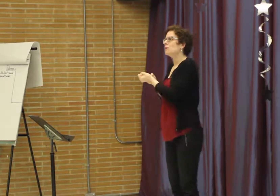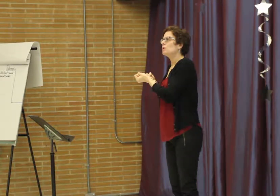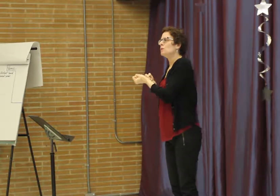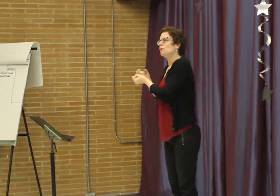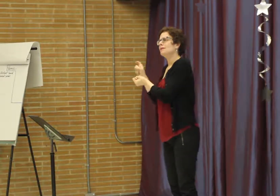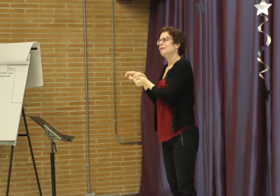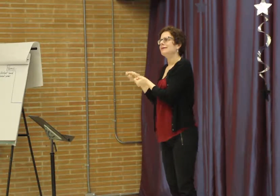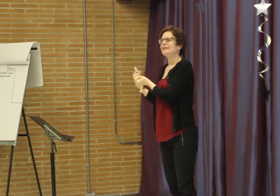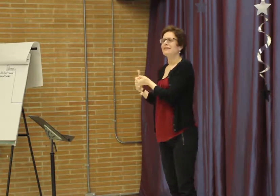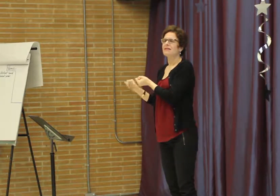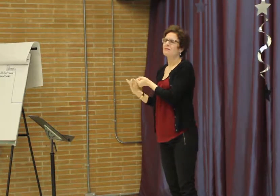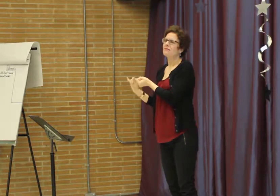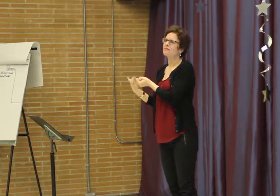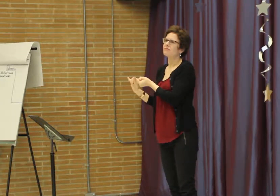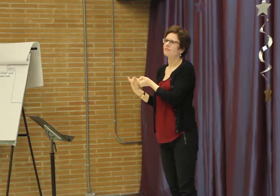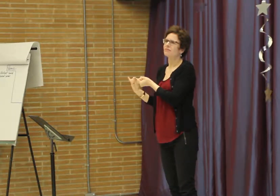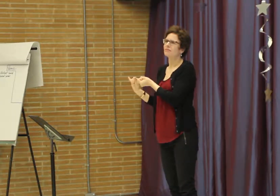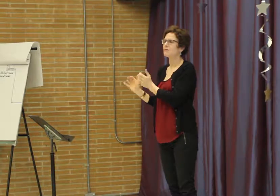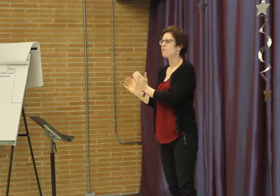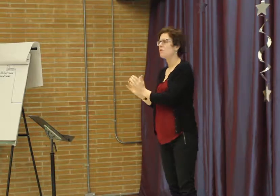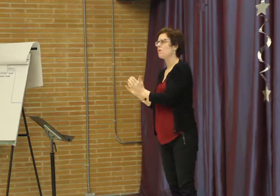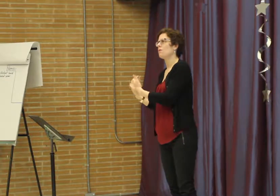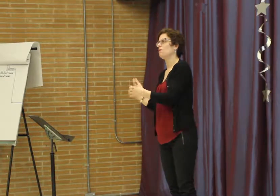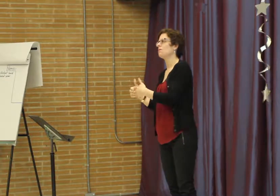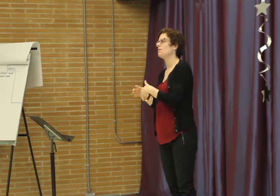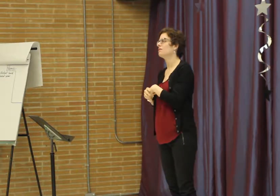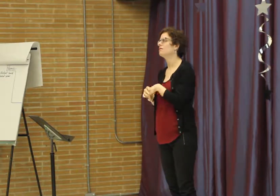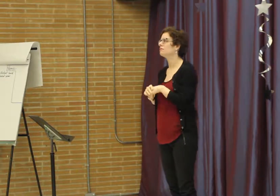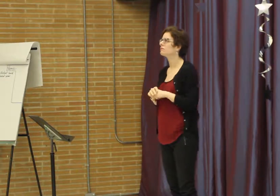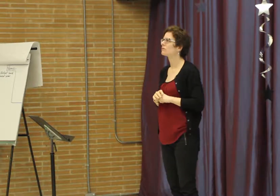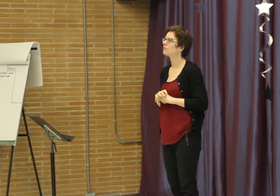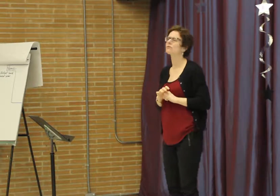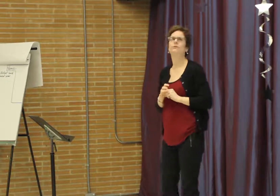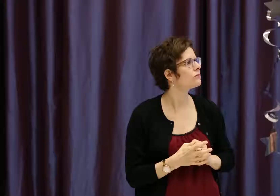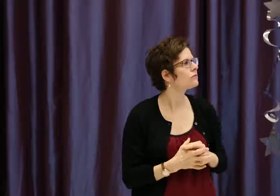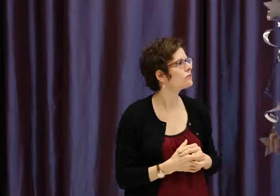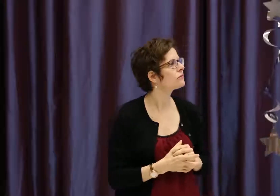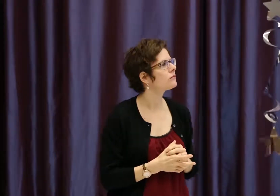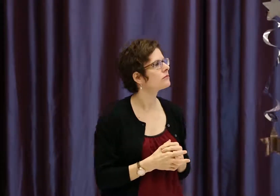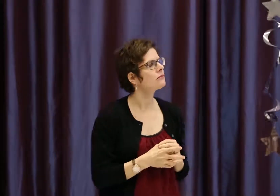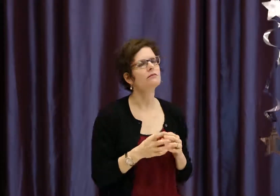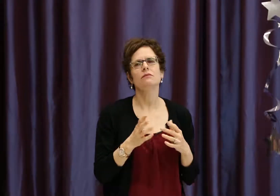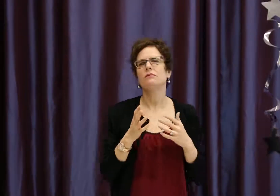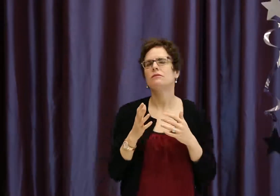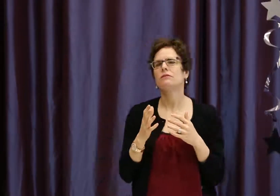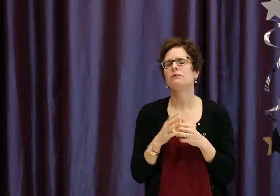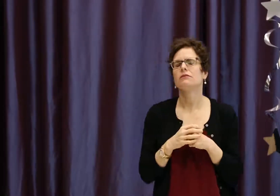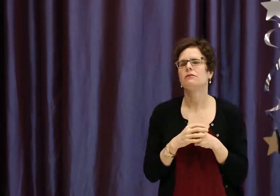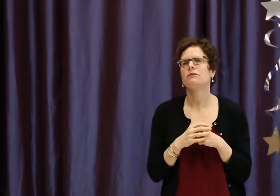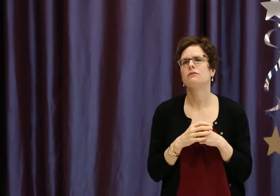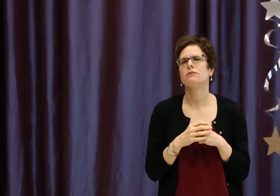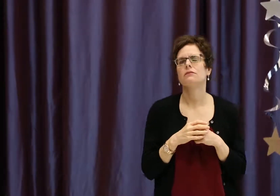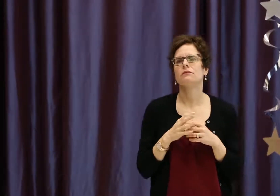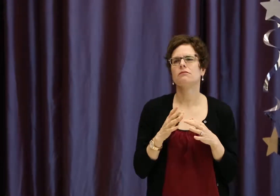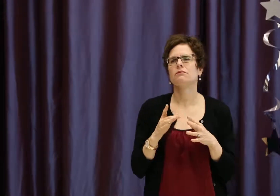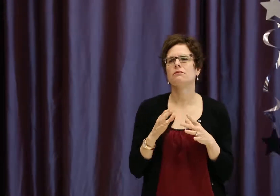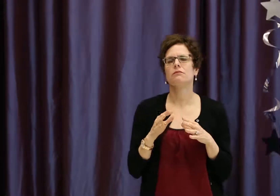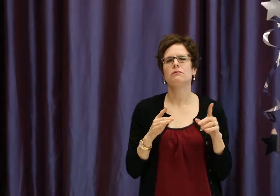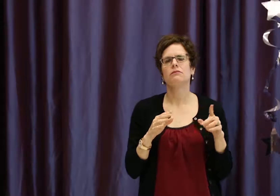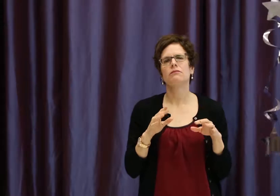However, the LSQ community does need some more support. You know, ASL has had a number of more resources in place, but